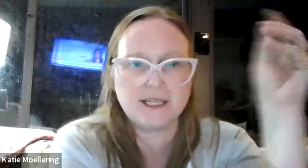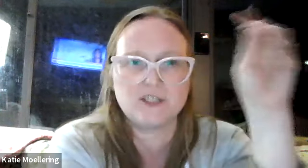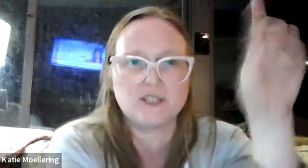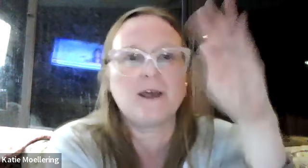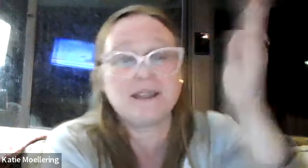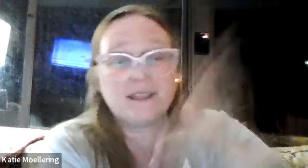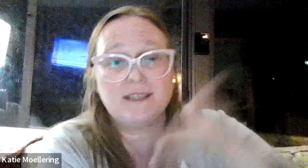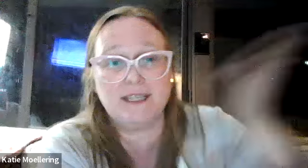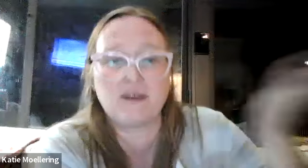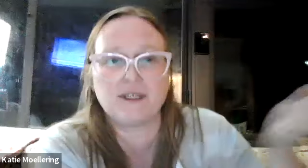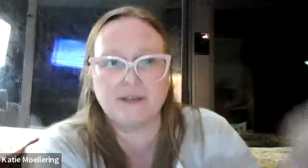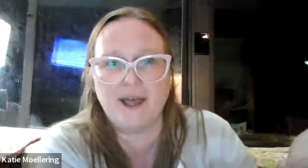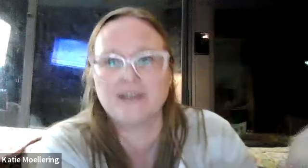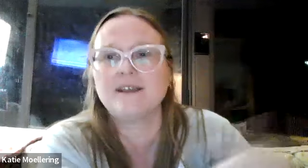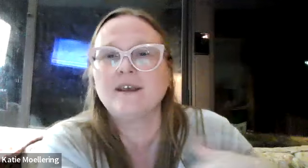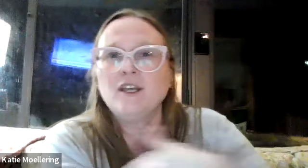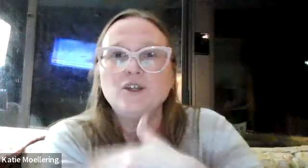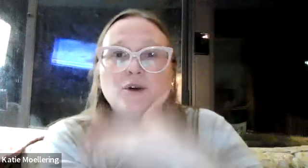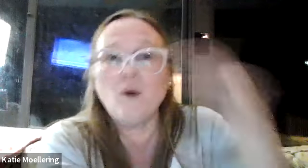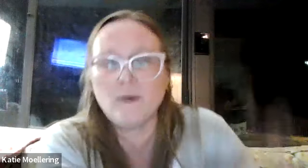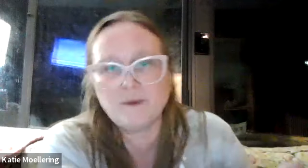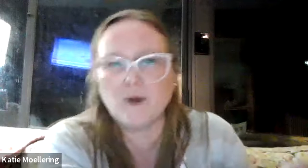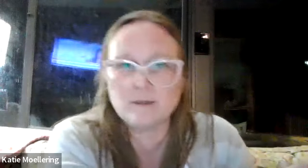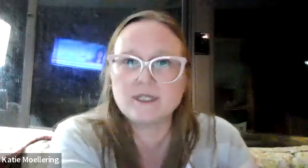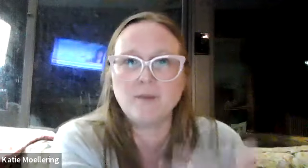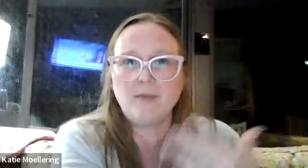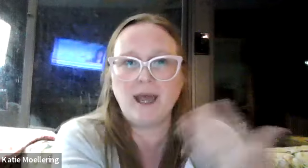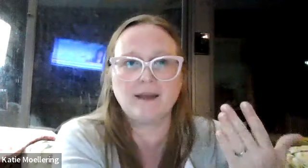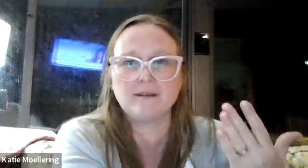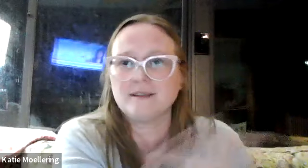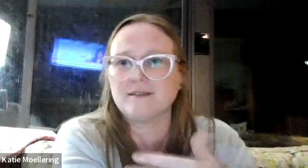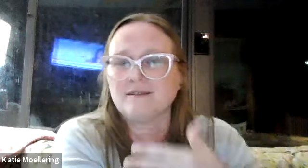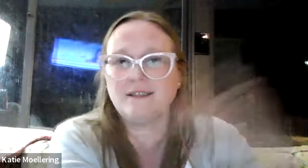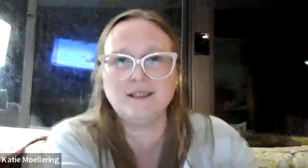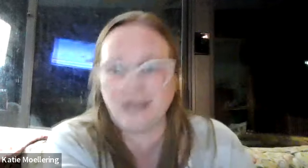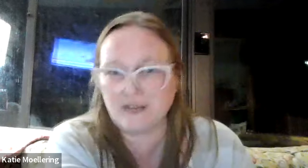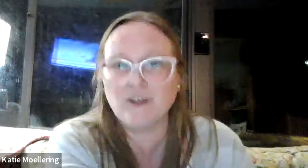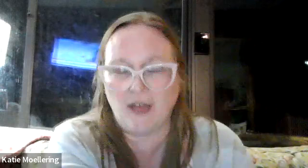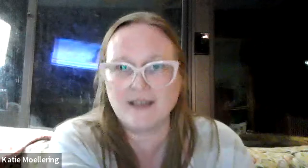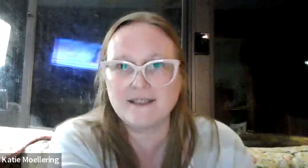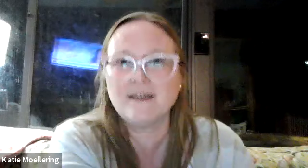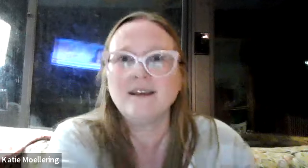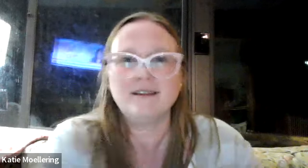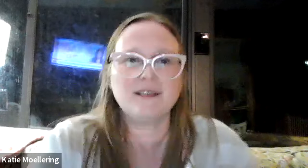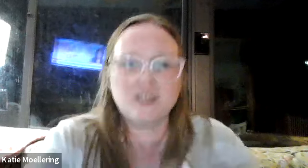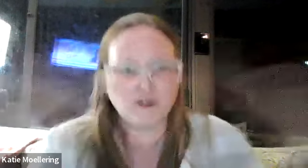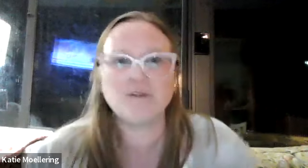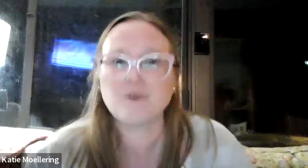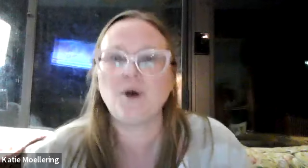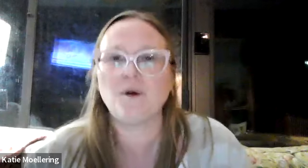in just about at the end of every class, you're always welcome to come back in a later class. Now that you've gone through the whole